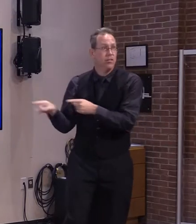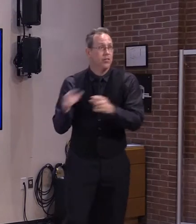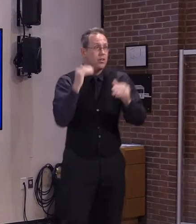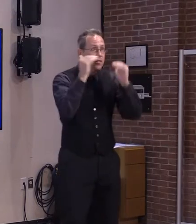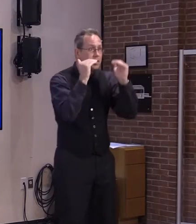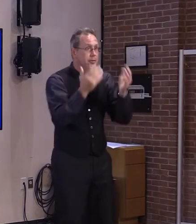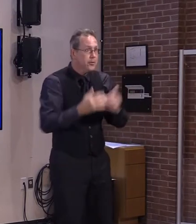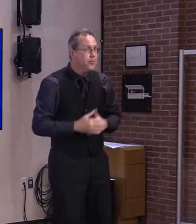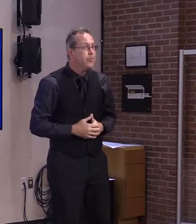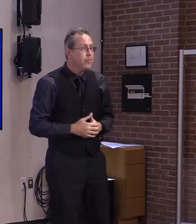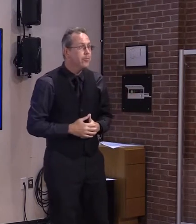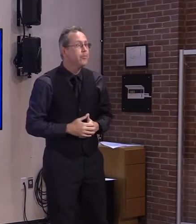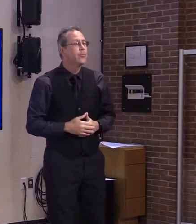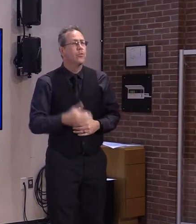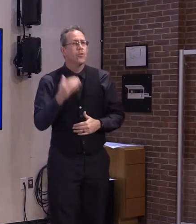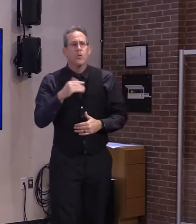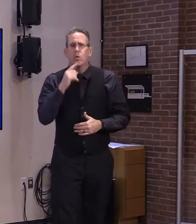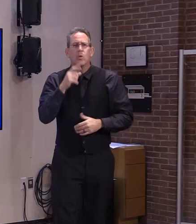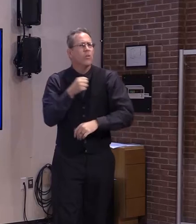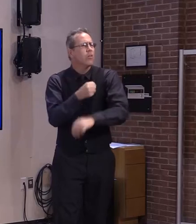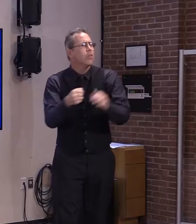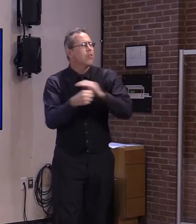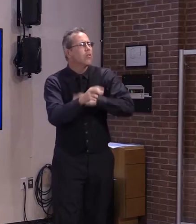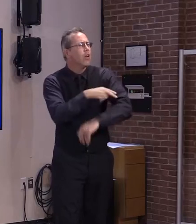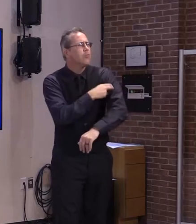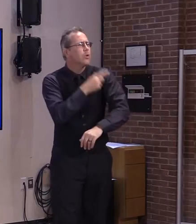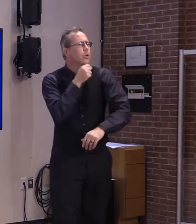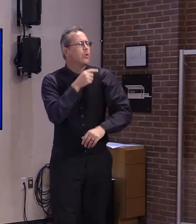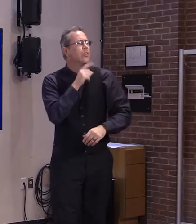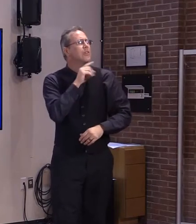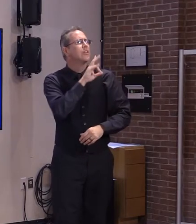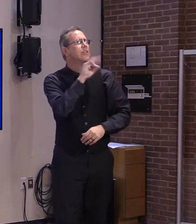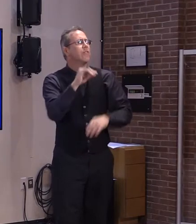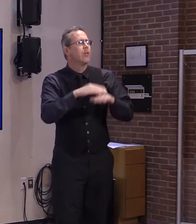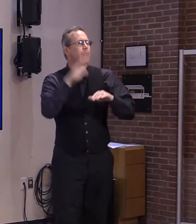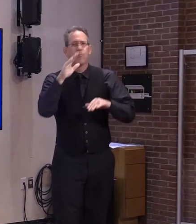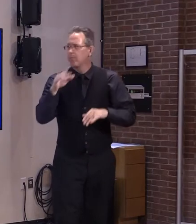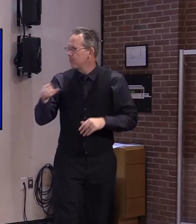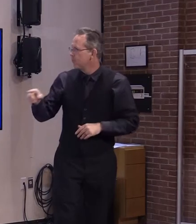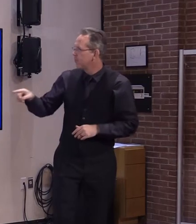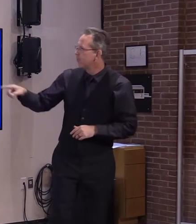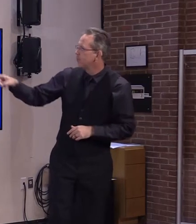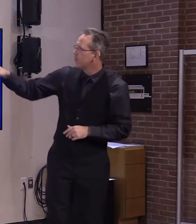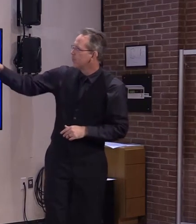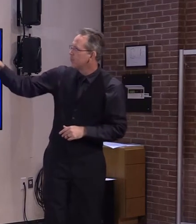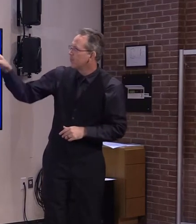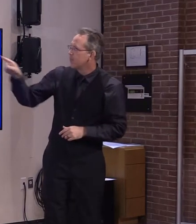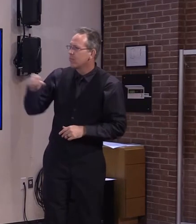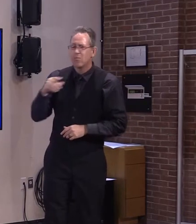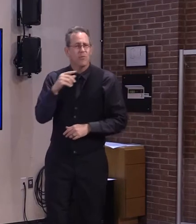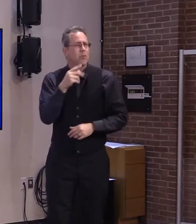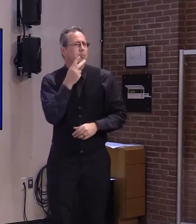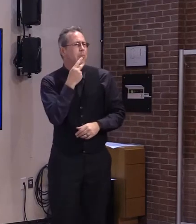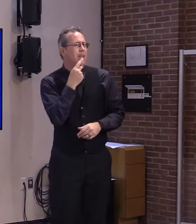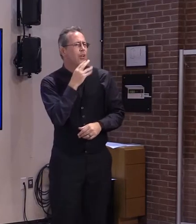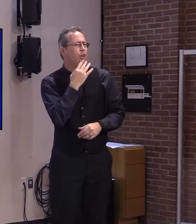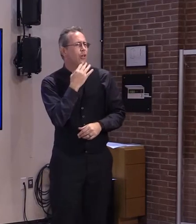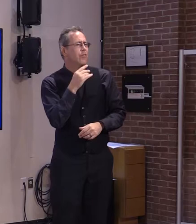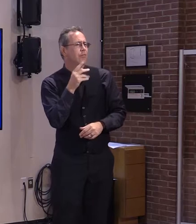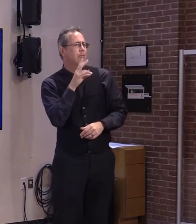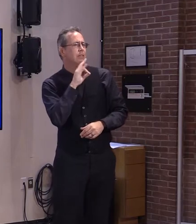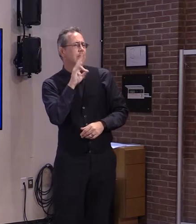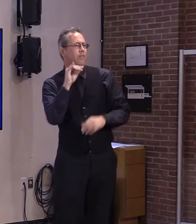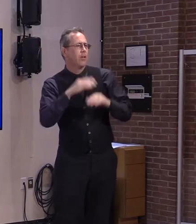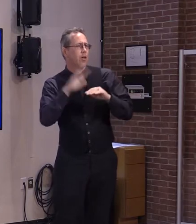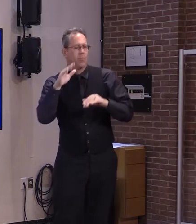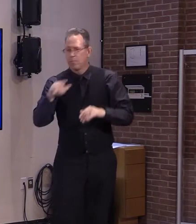in the hospital when you break it down by age bands. Although you can see some individuals in the 50 to 69-year-old and some younger